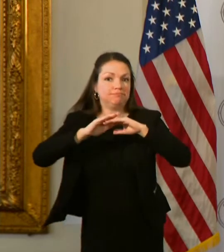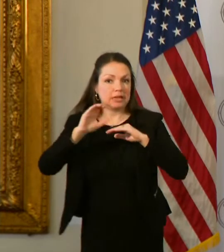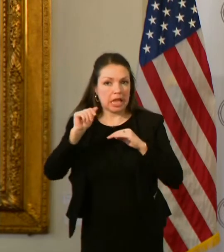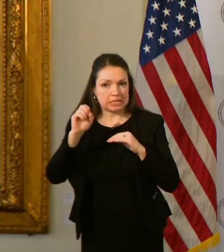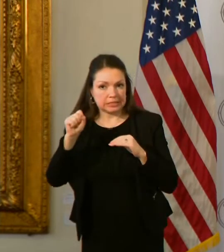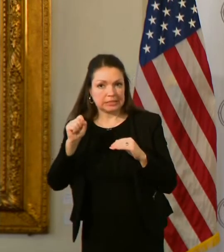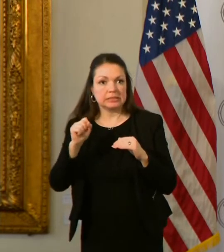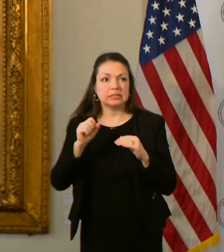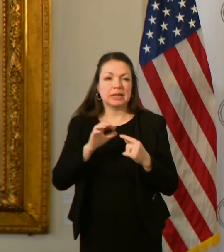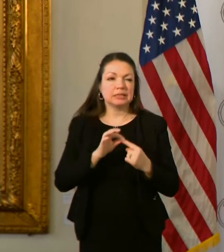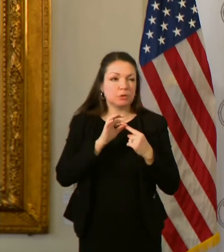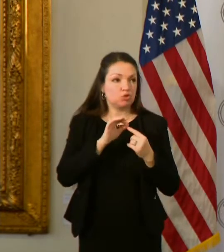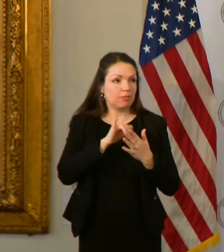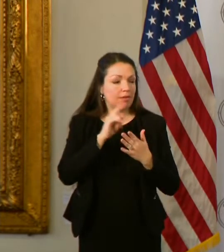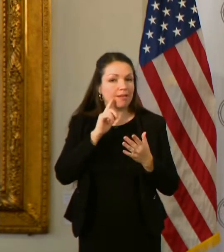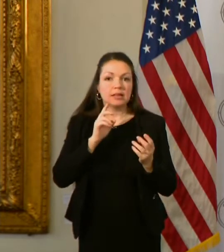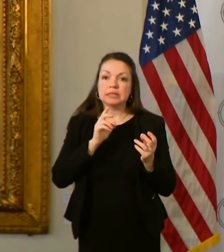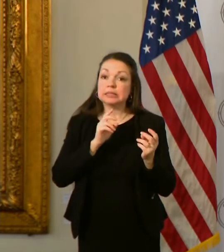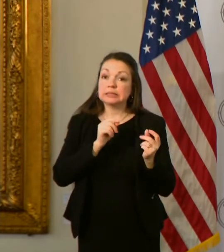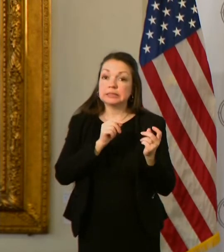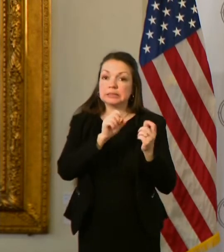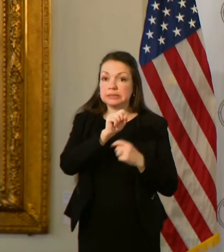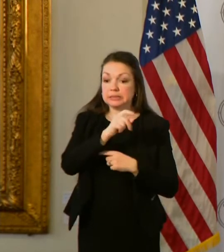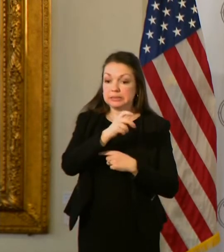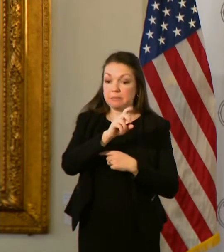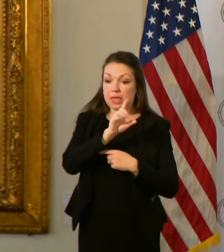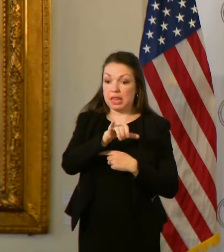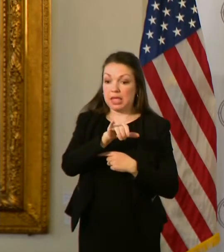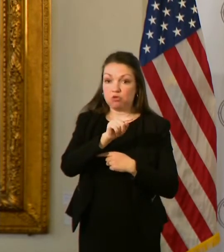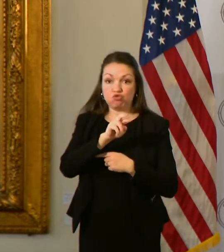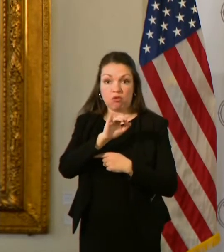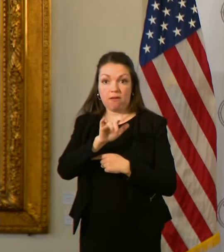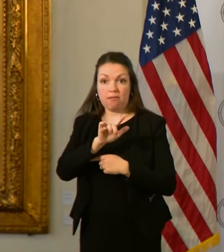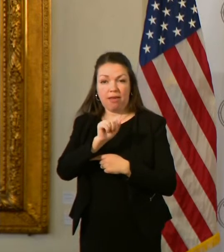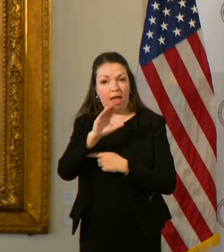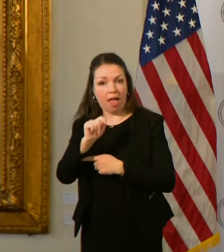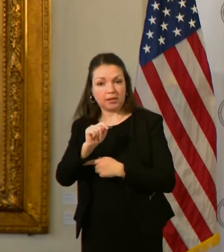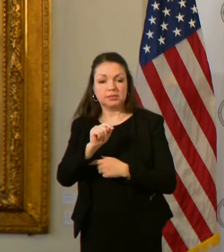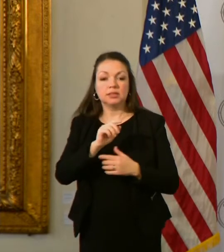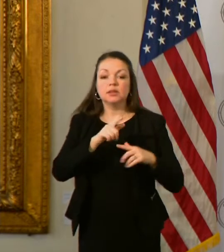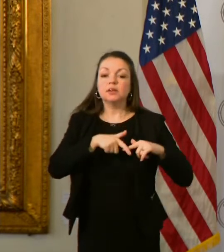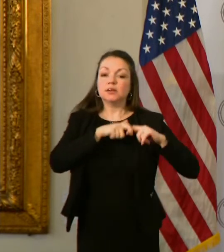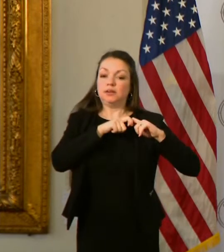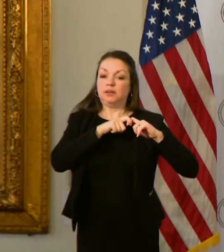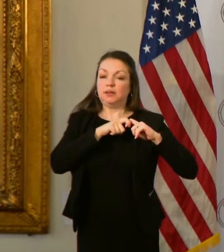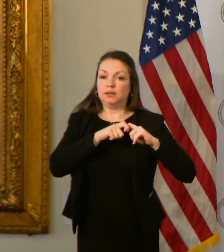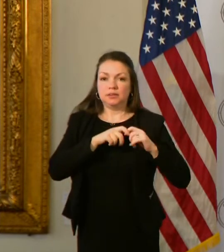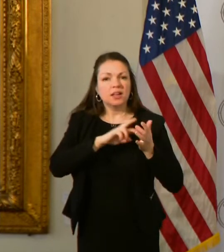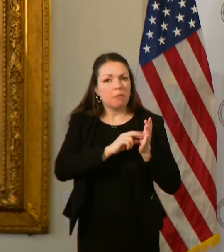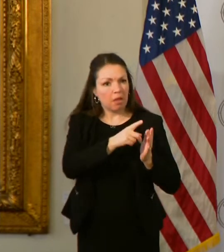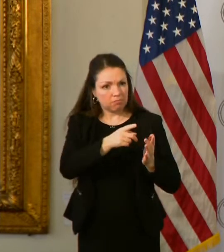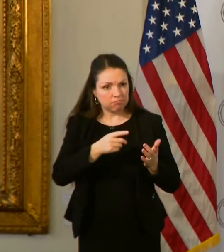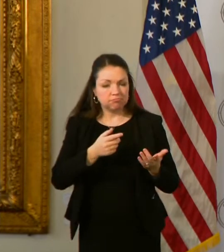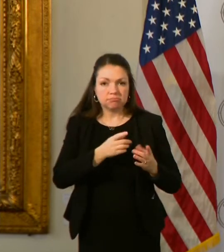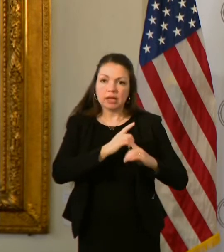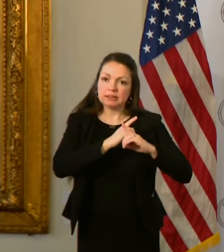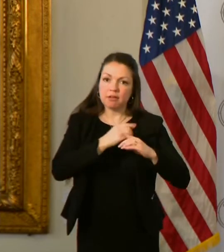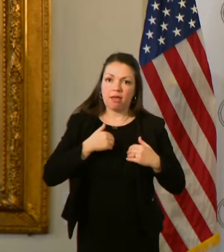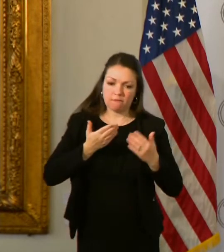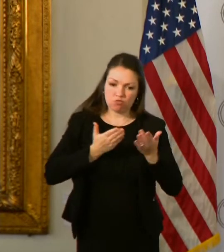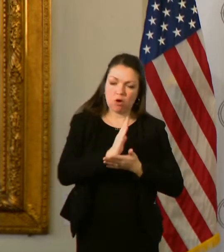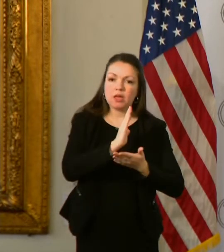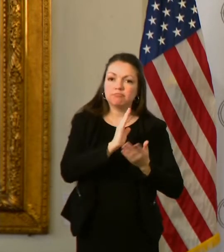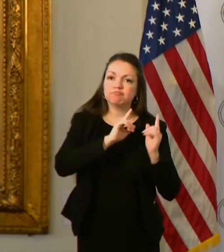the lifting of the Speedy Trial Act, which ensures that a defendant has a right to go to trial within a specified period of